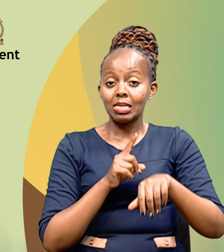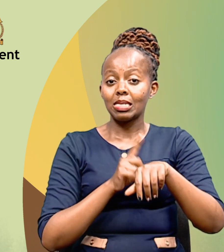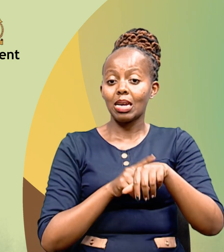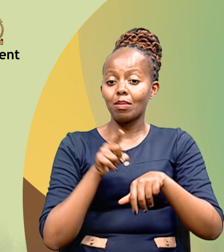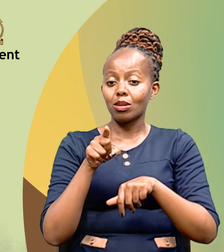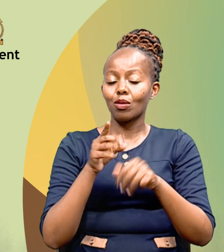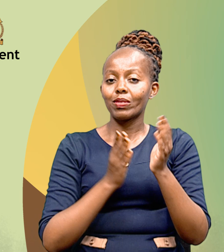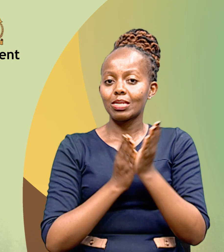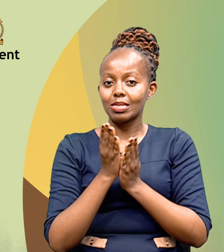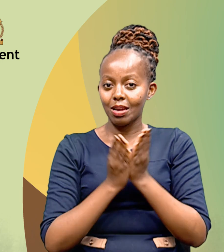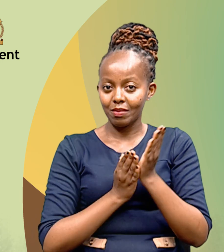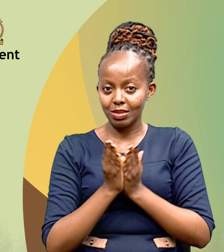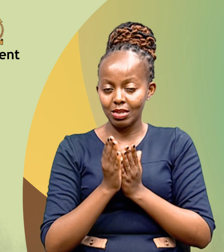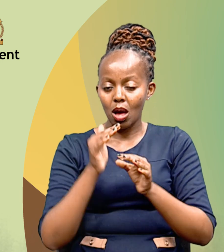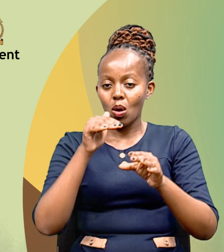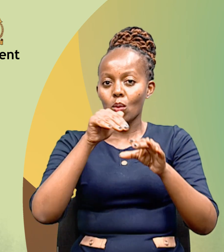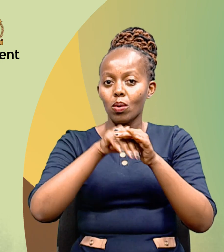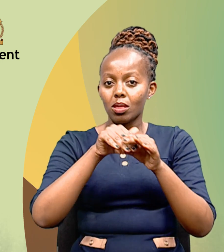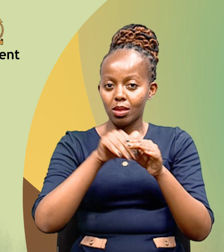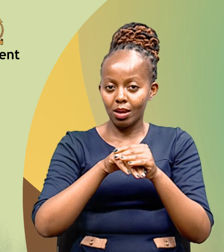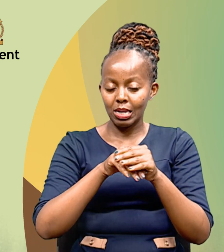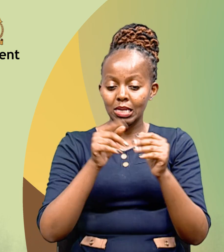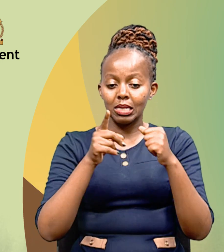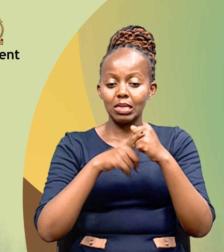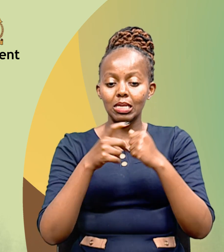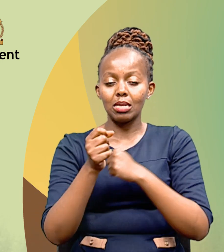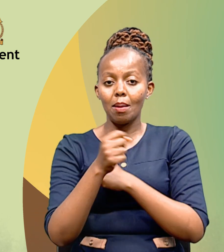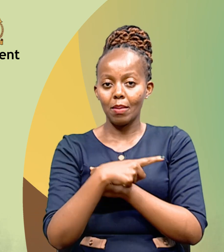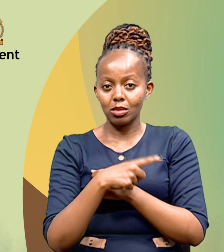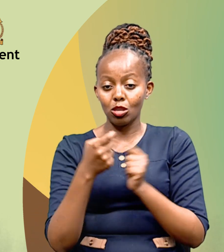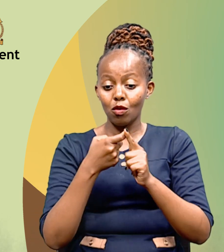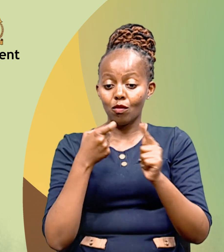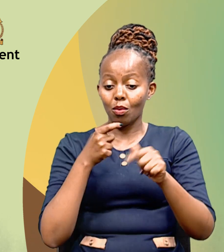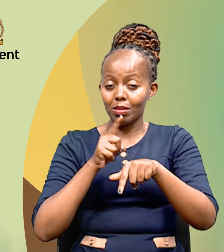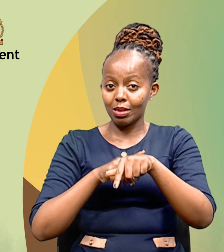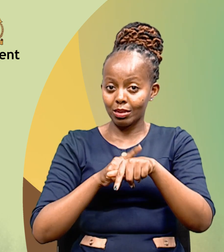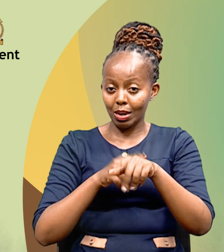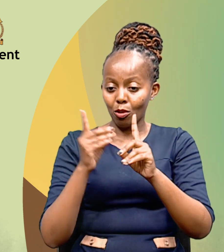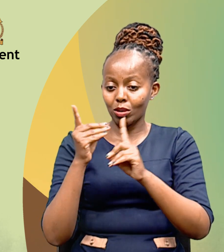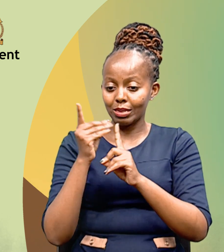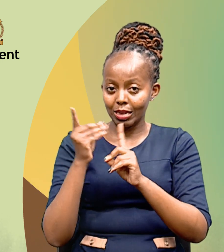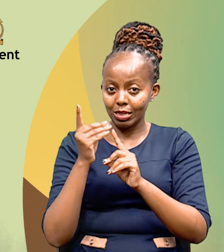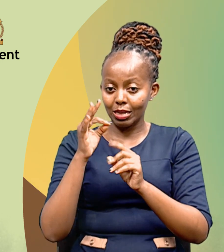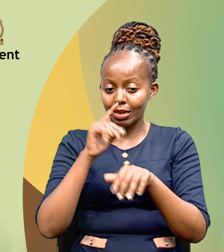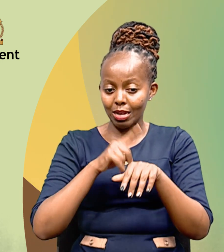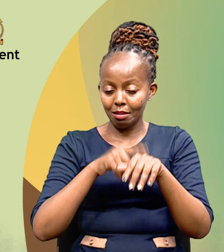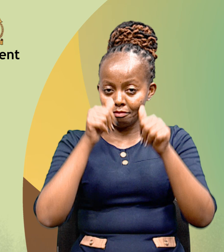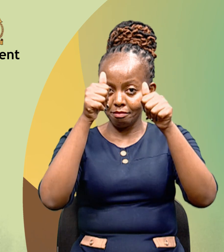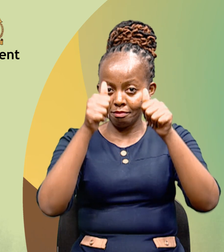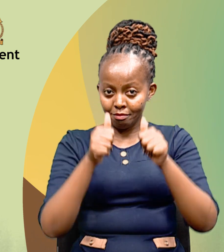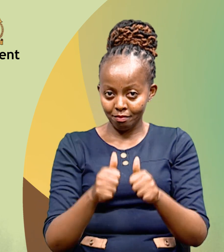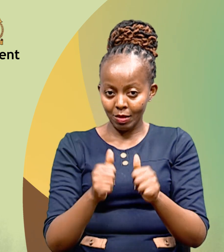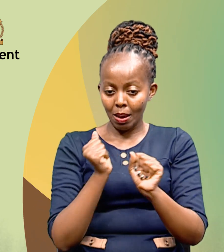Timeline of service is within 6 months from the date of advertisement.